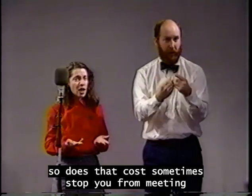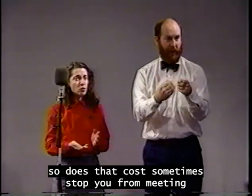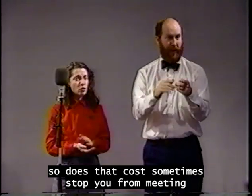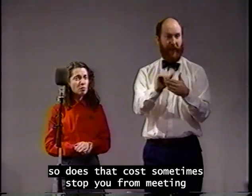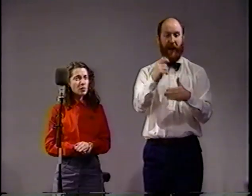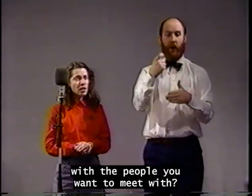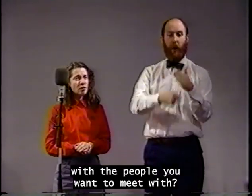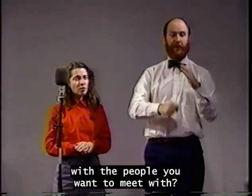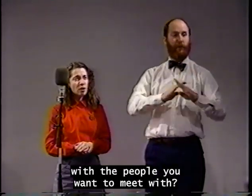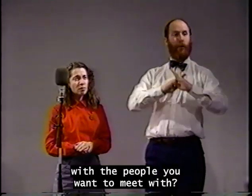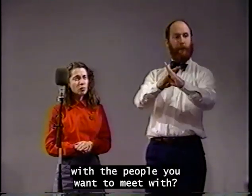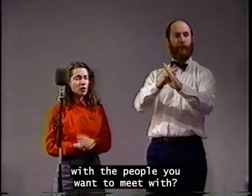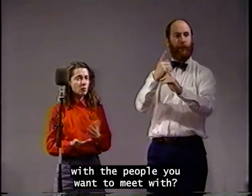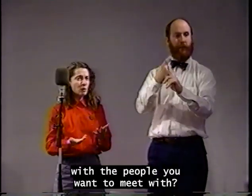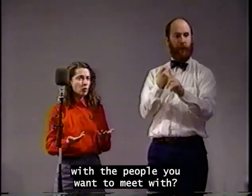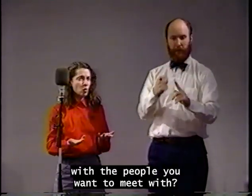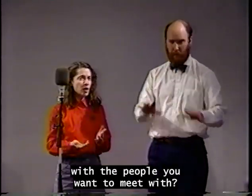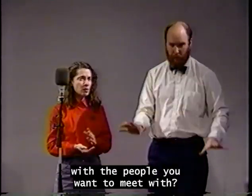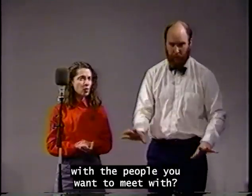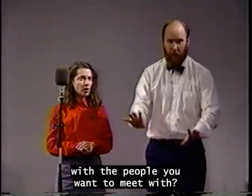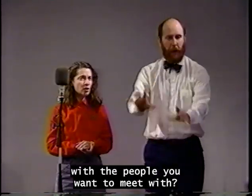you from meeting with the people you want to meet with?